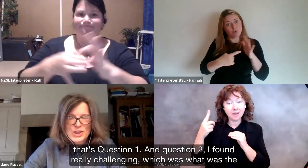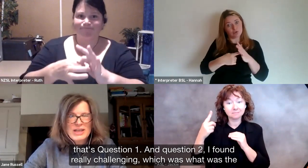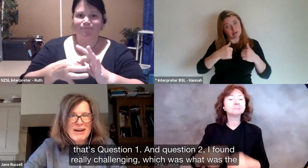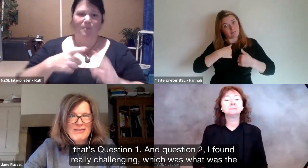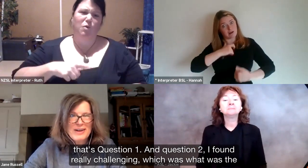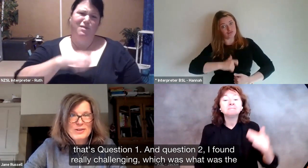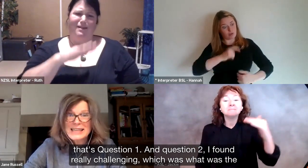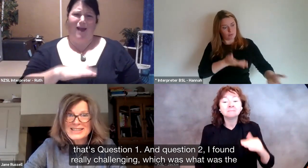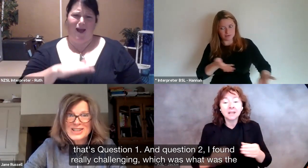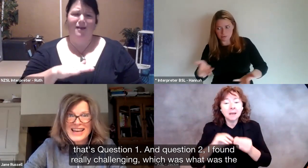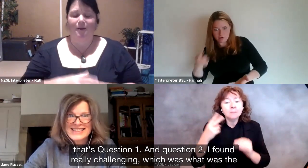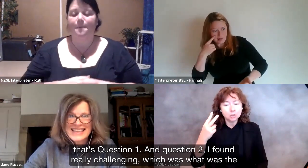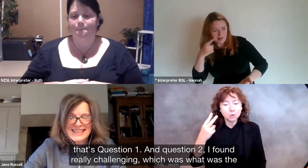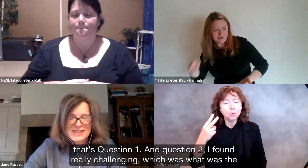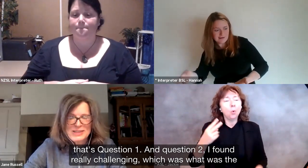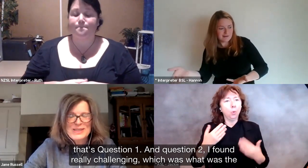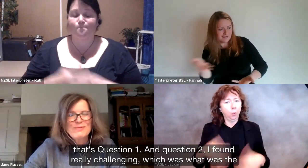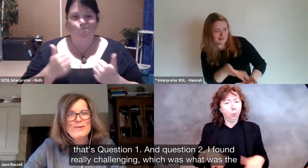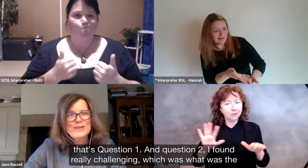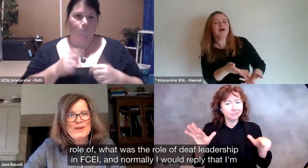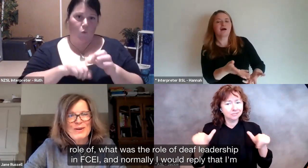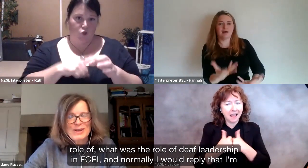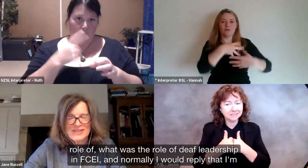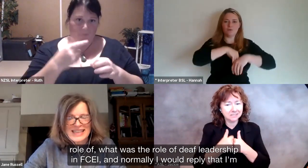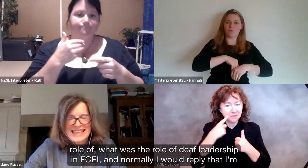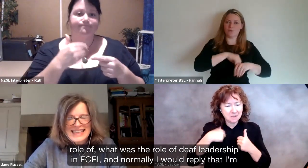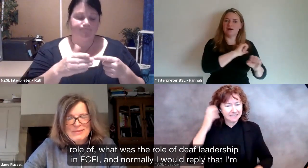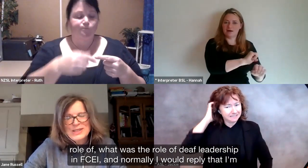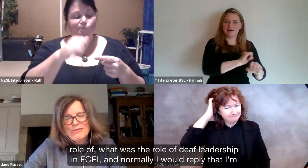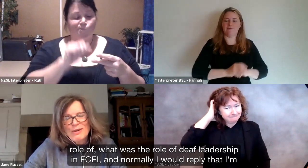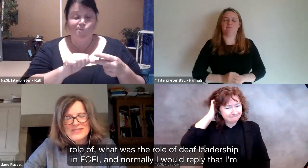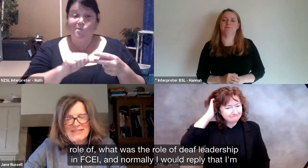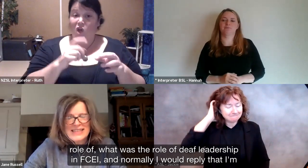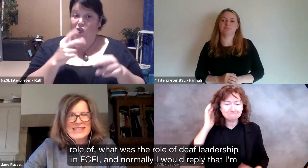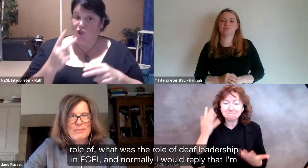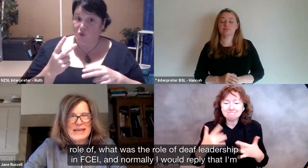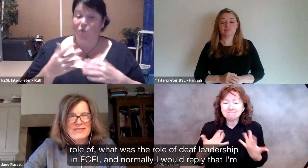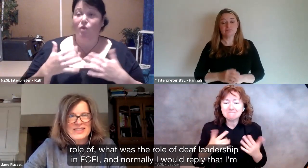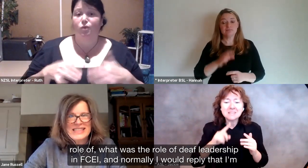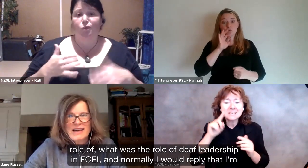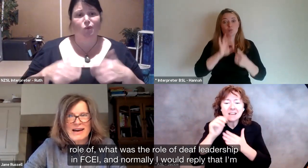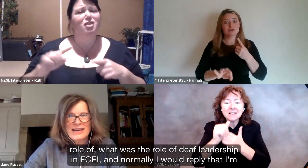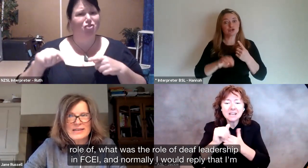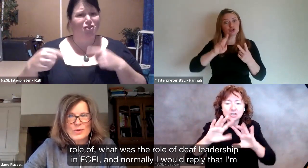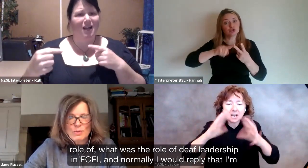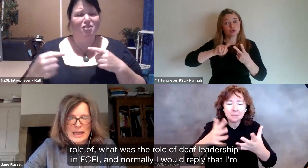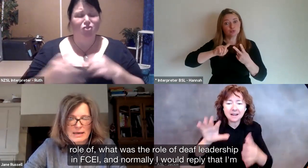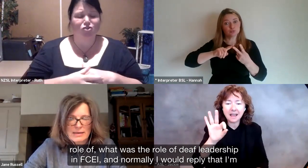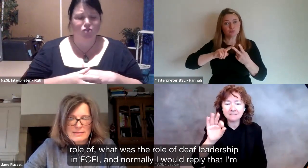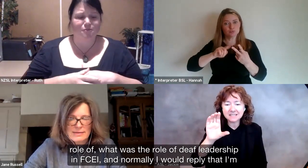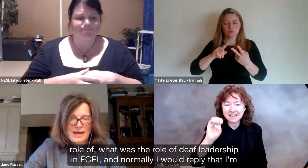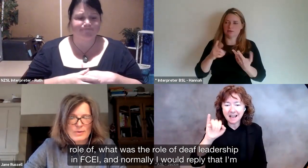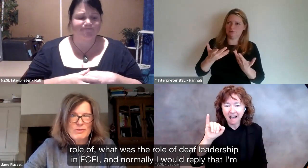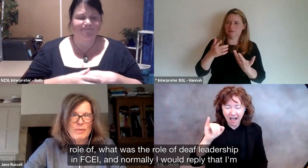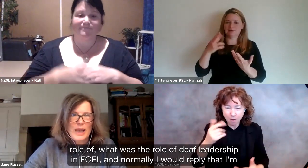Question two, I found really challenging, which was, what was the role of, what is the role of deaf leadership in FCI? And normally,